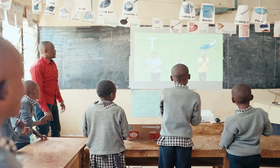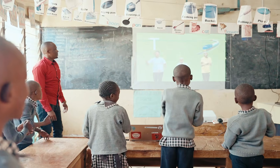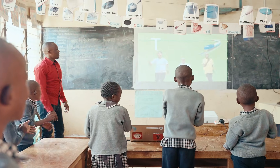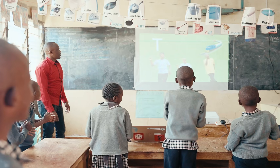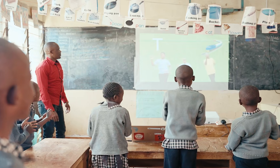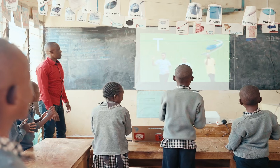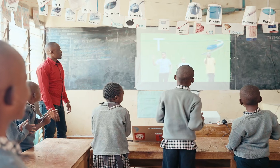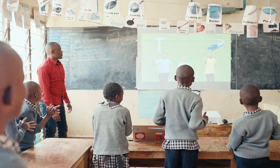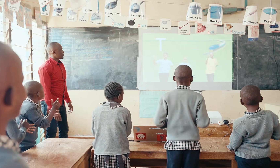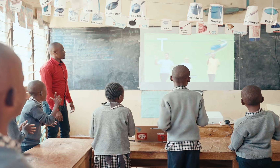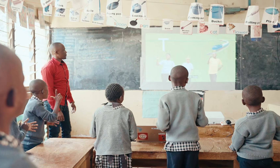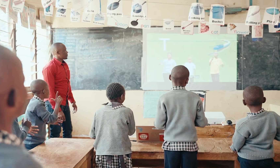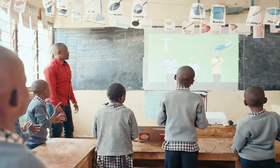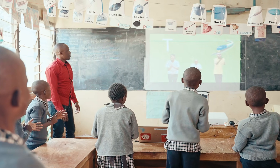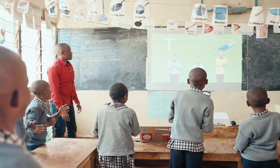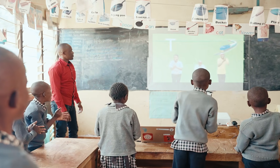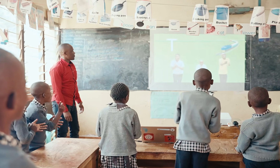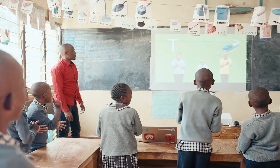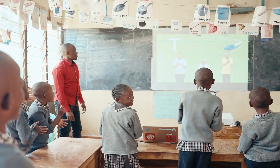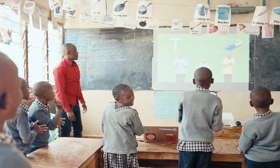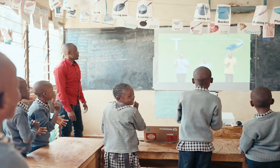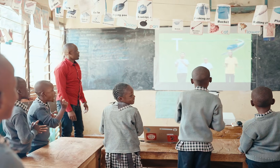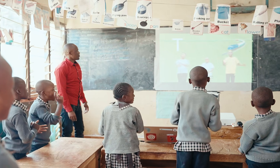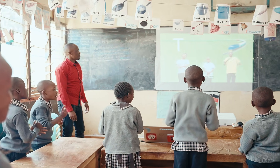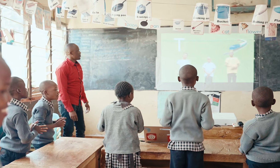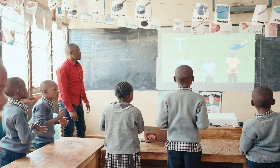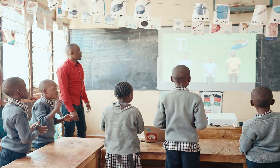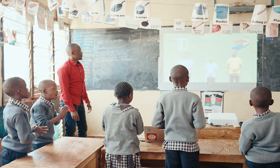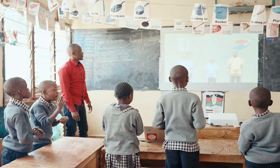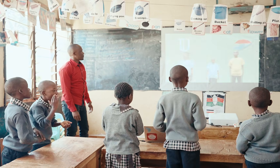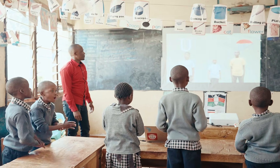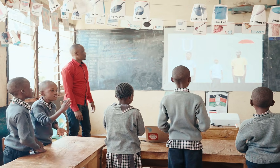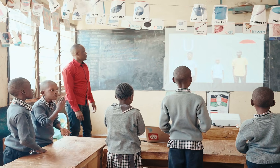so that it makes learning activities,